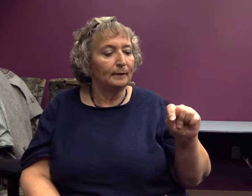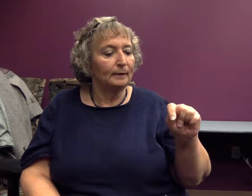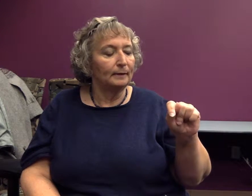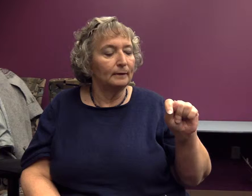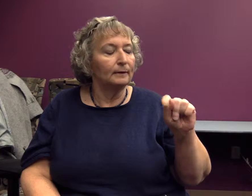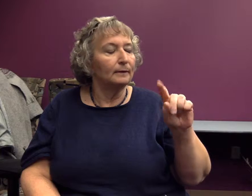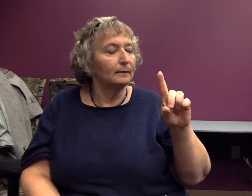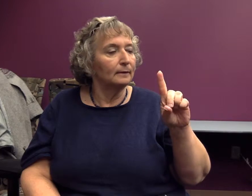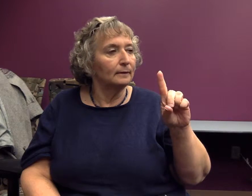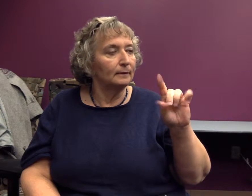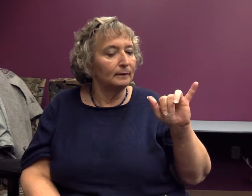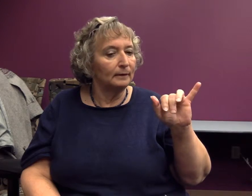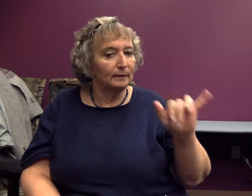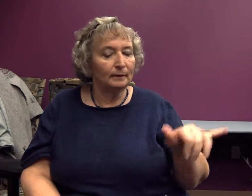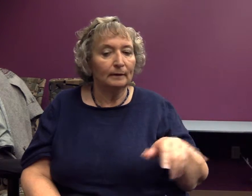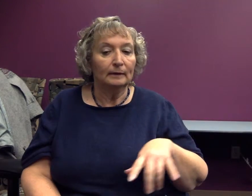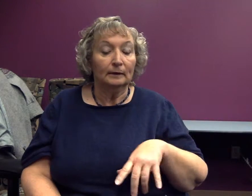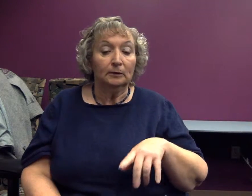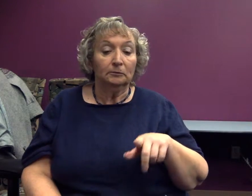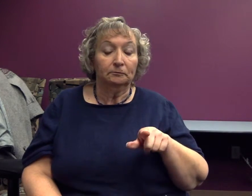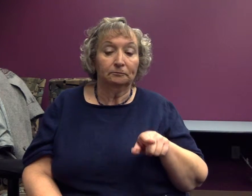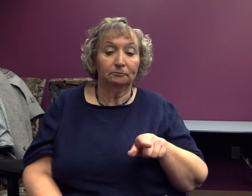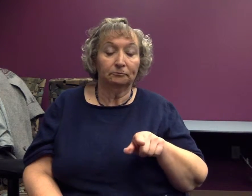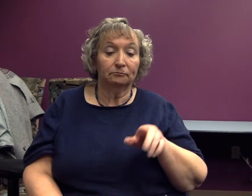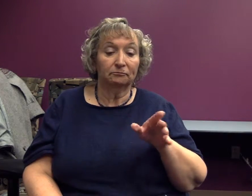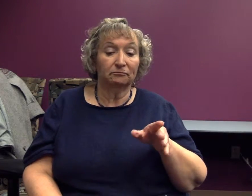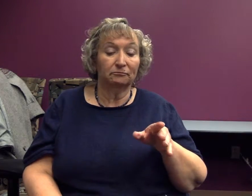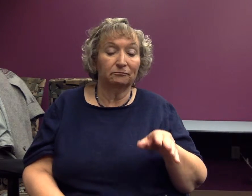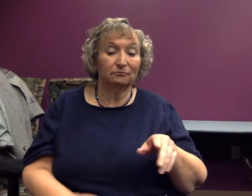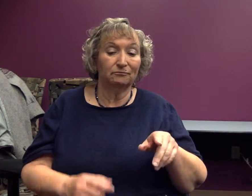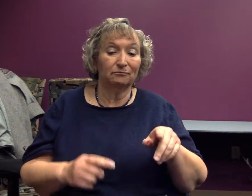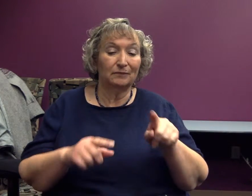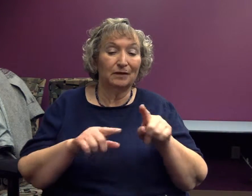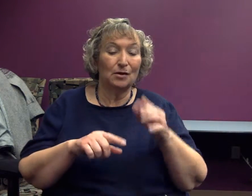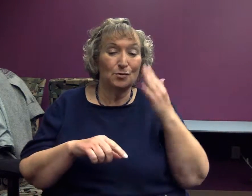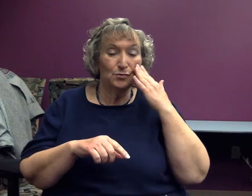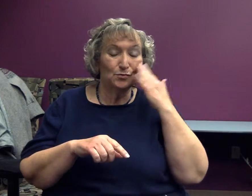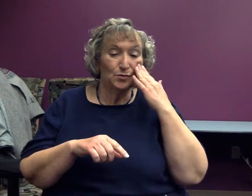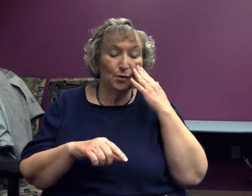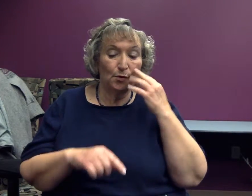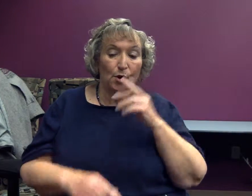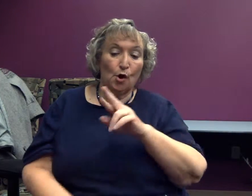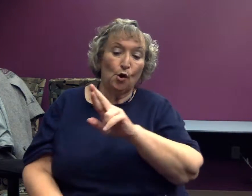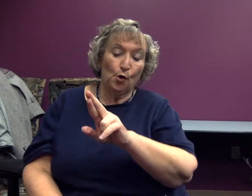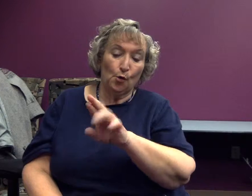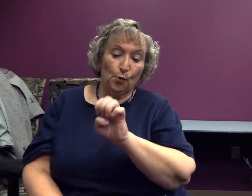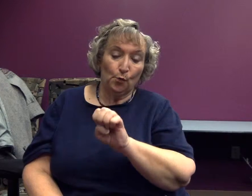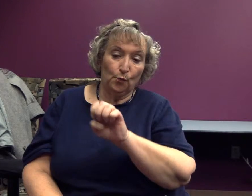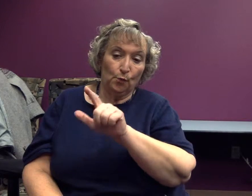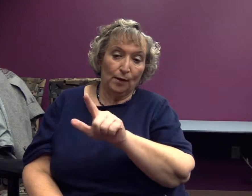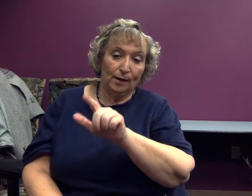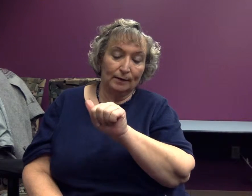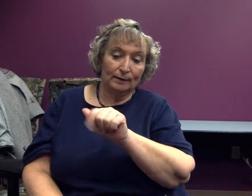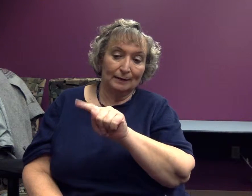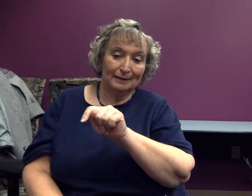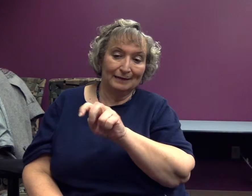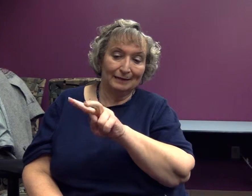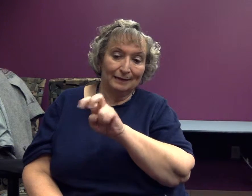To determine relative humidity, you have to know the temperature. You have to know how much moisture can actually be held